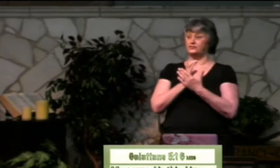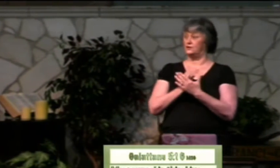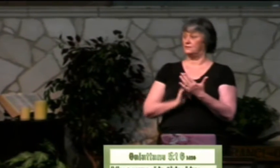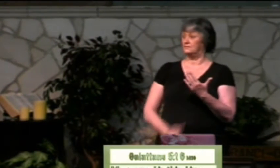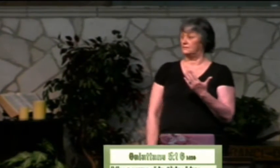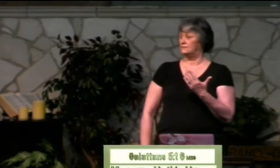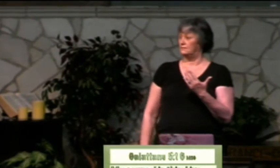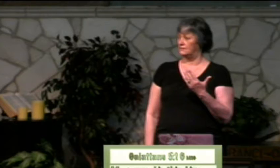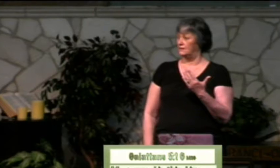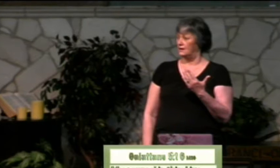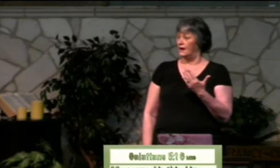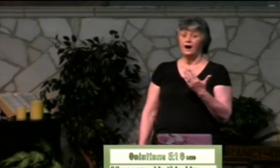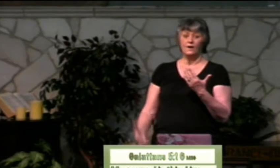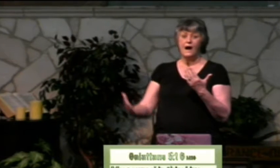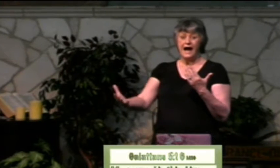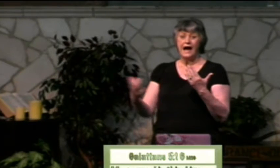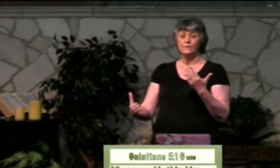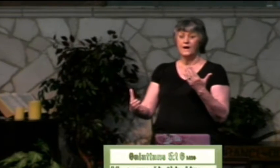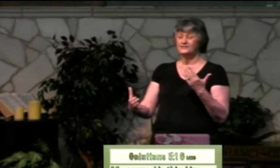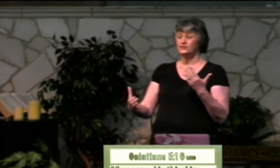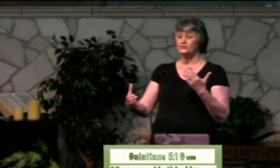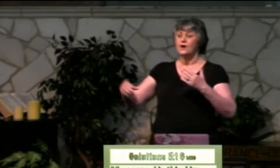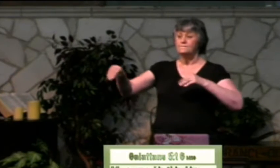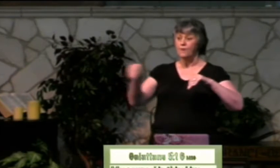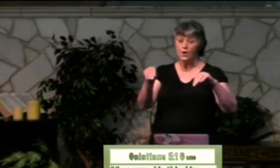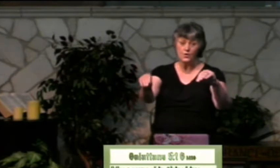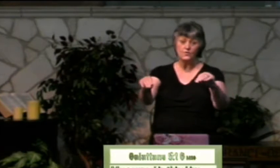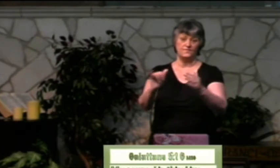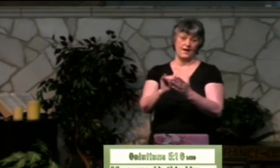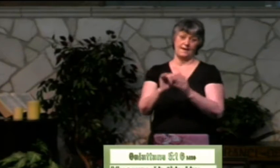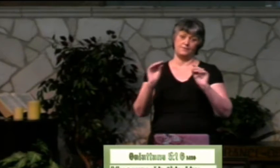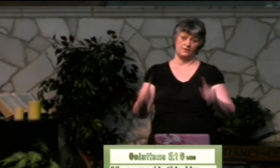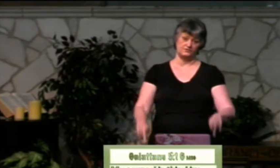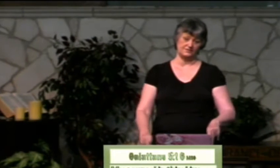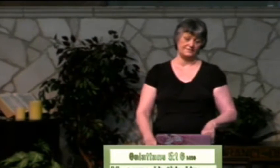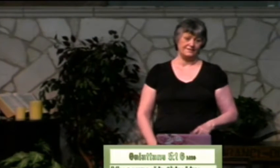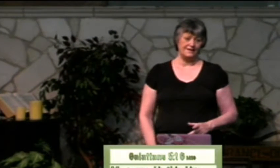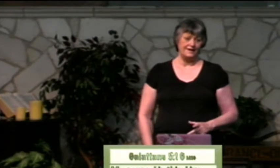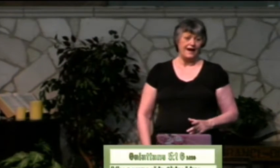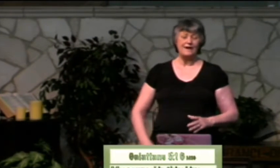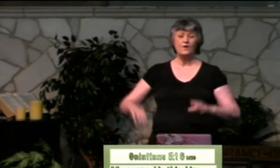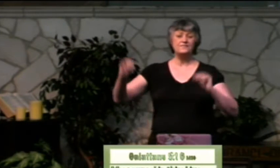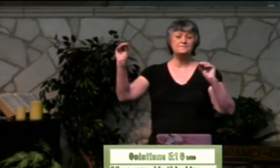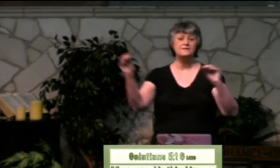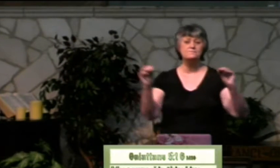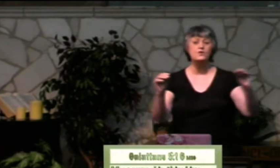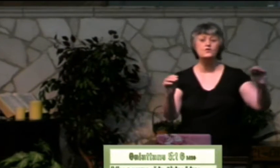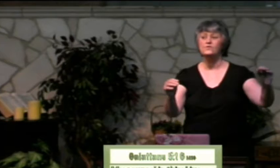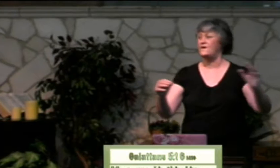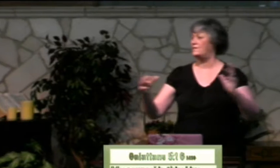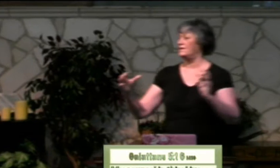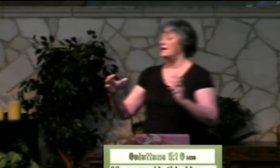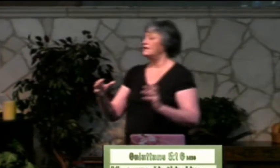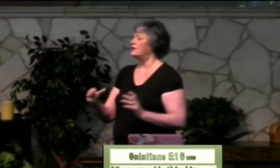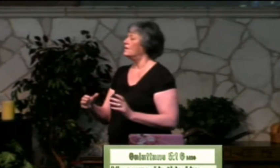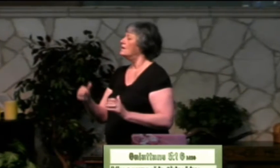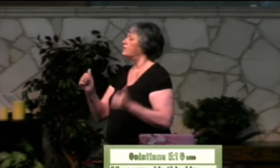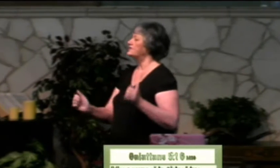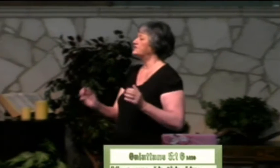picture. Oh, I want to move that person. I want them to move. Which is